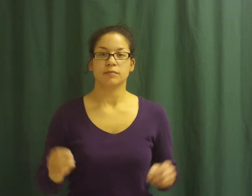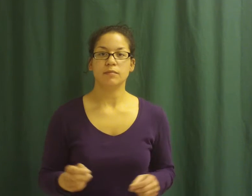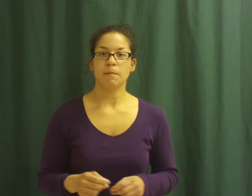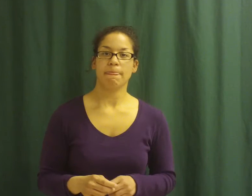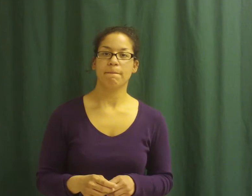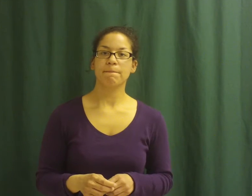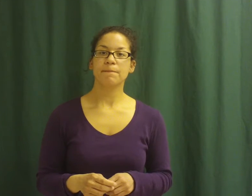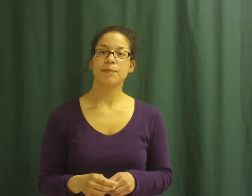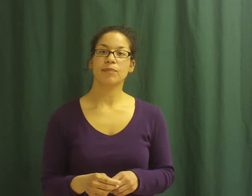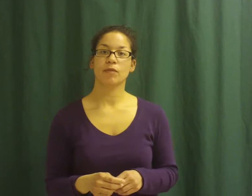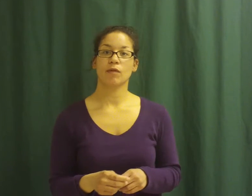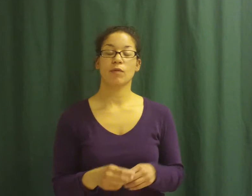Those pillars are